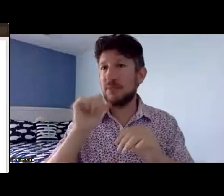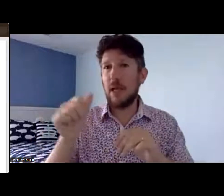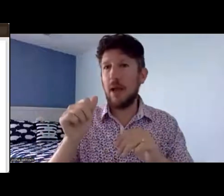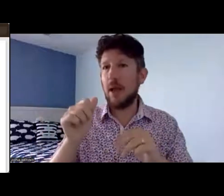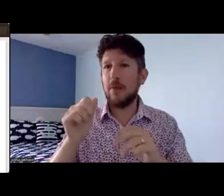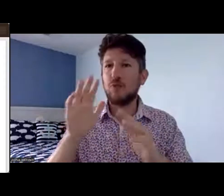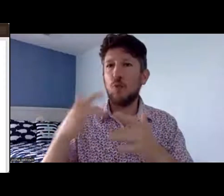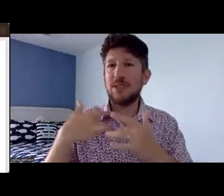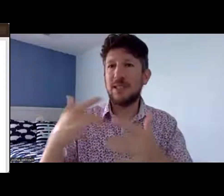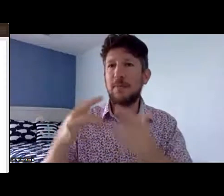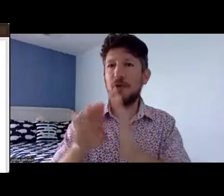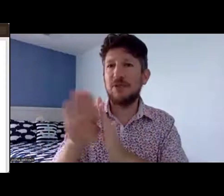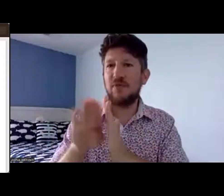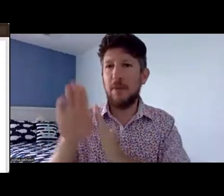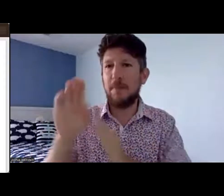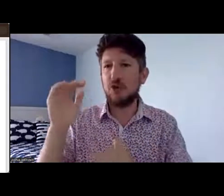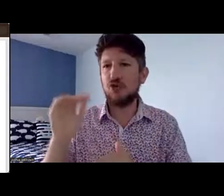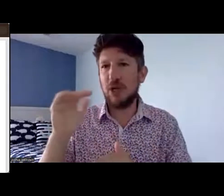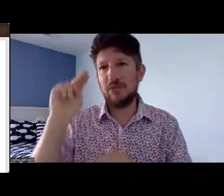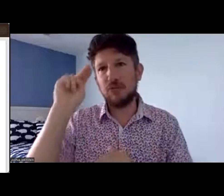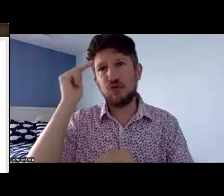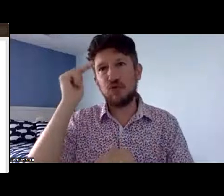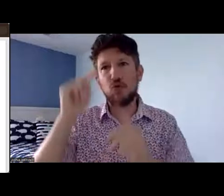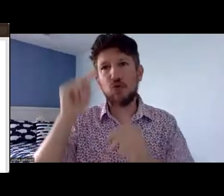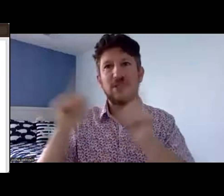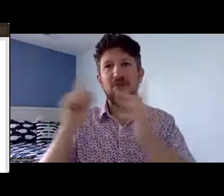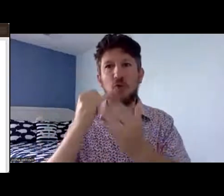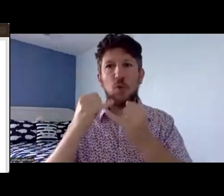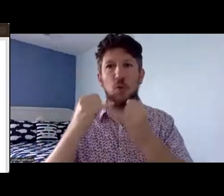struggle due to linguistic access.